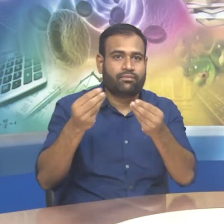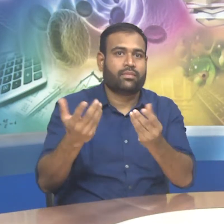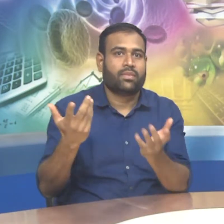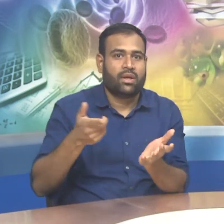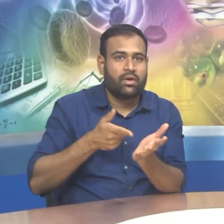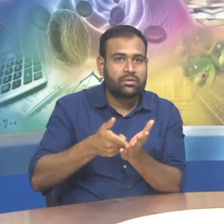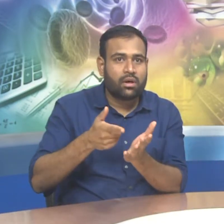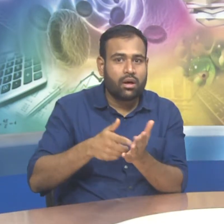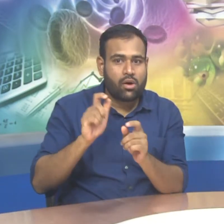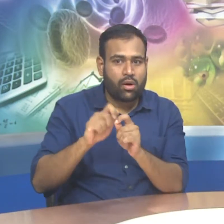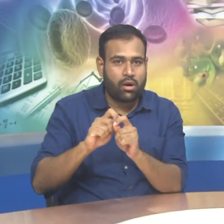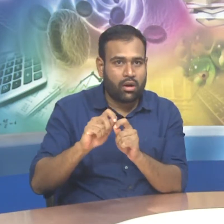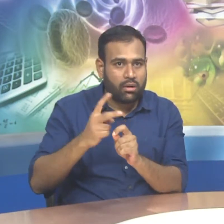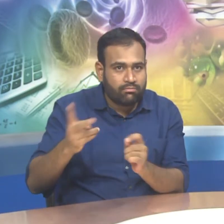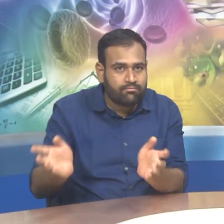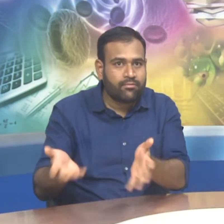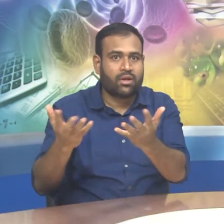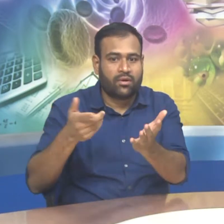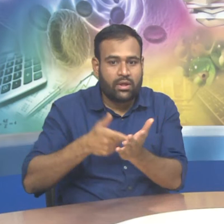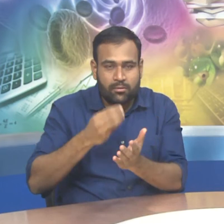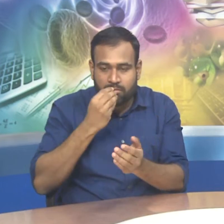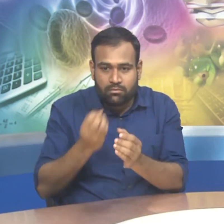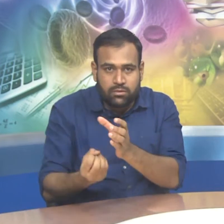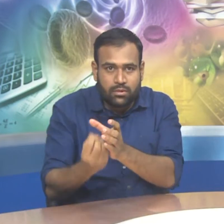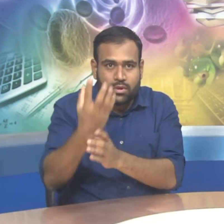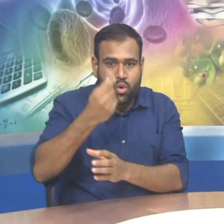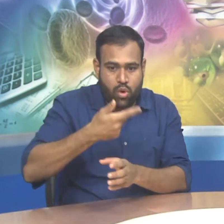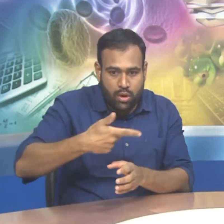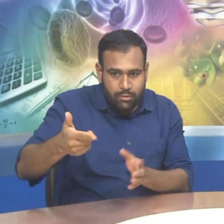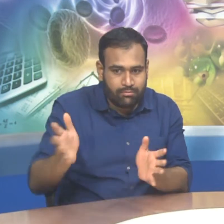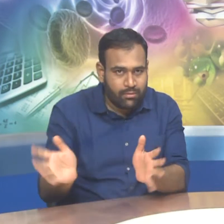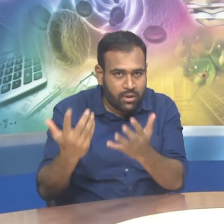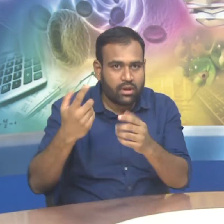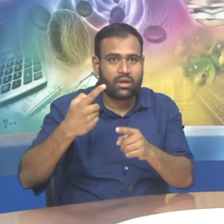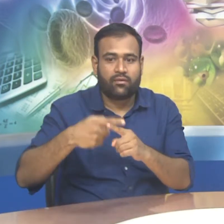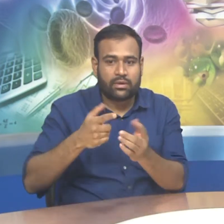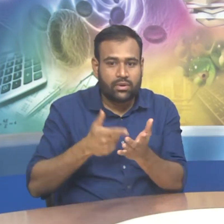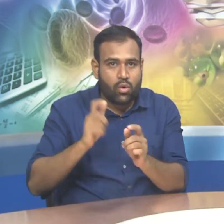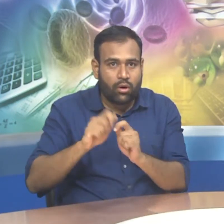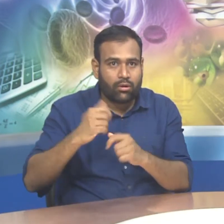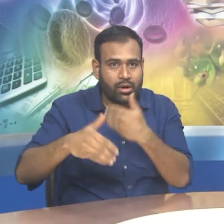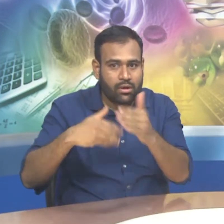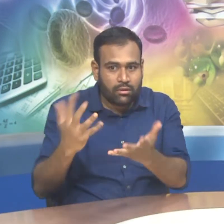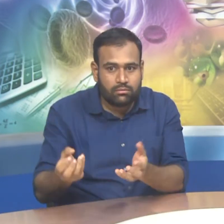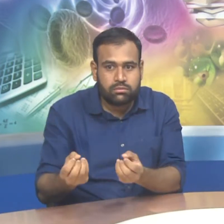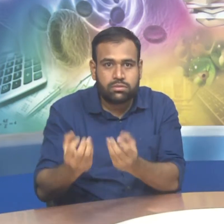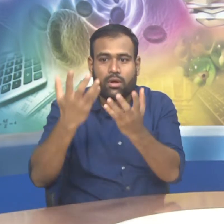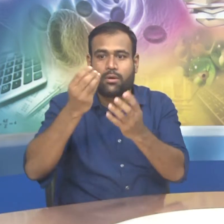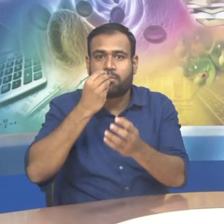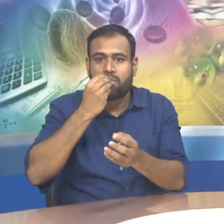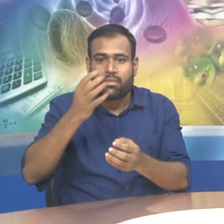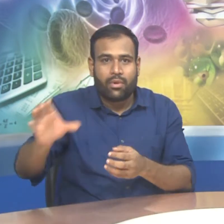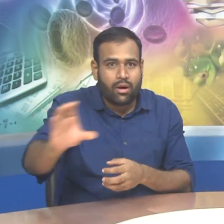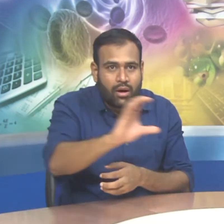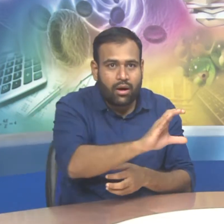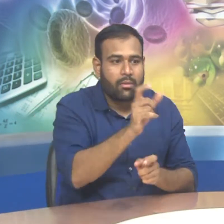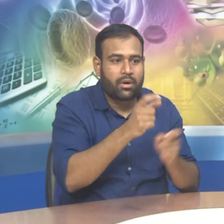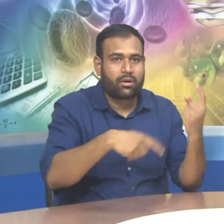helping small scale industries and self-employed people as well as to the large